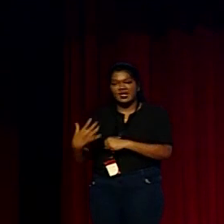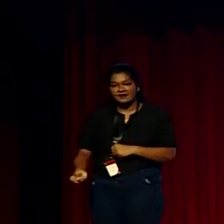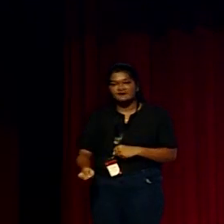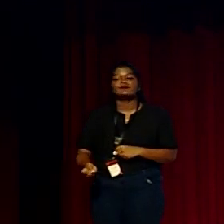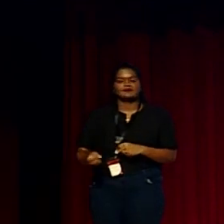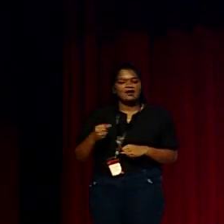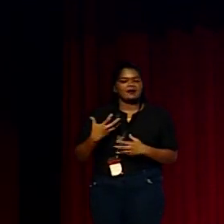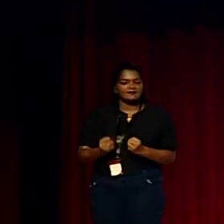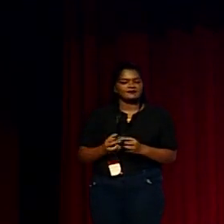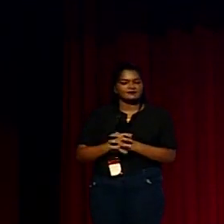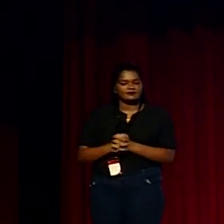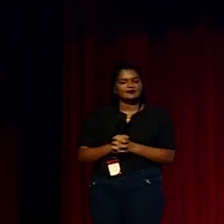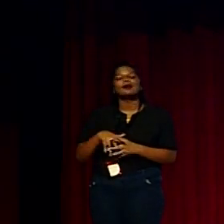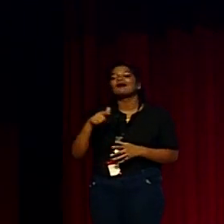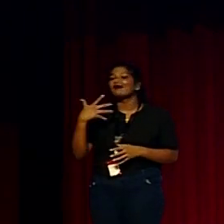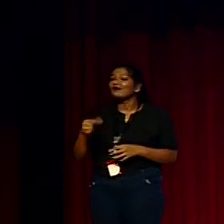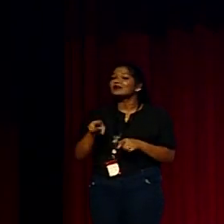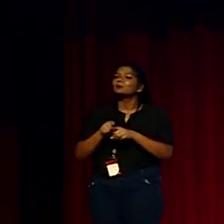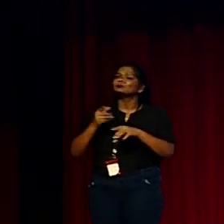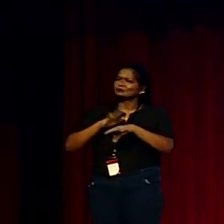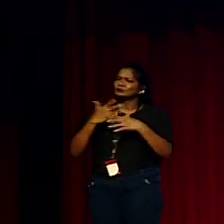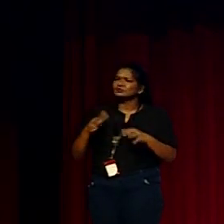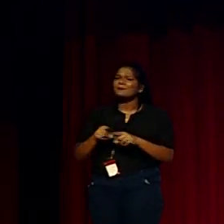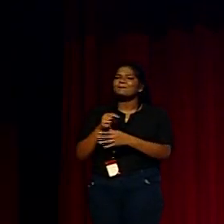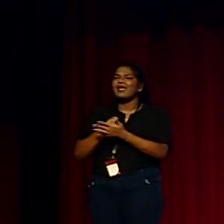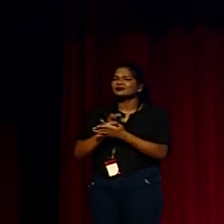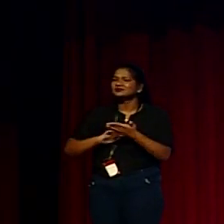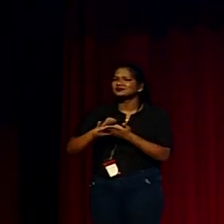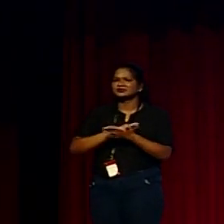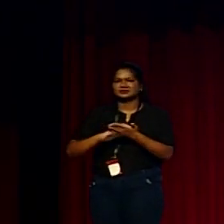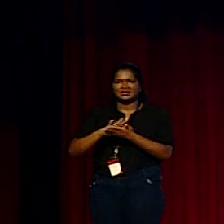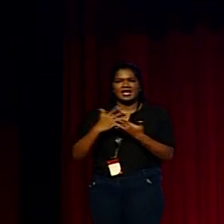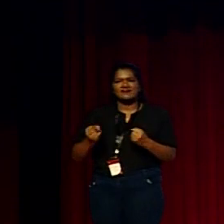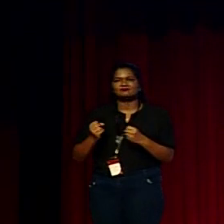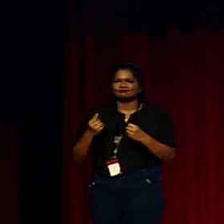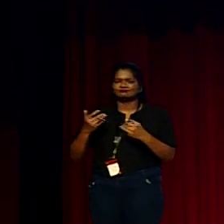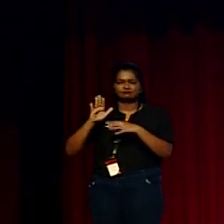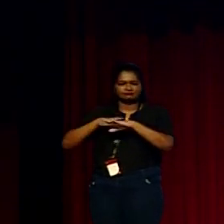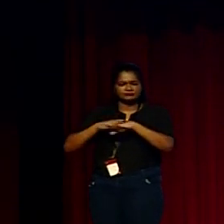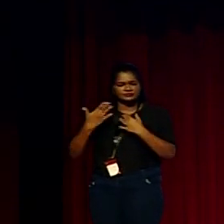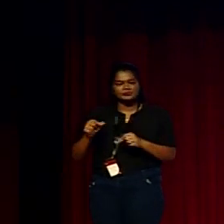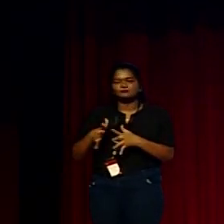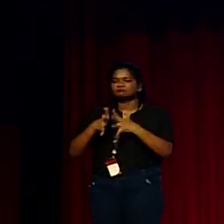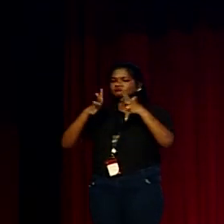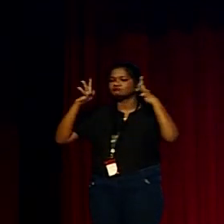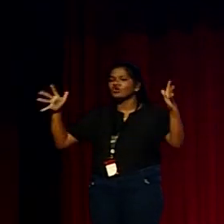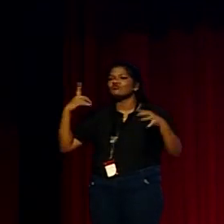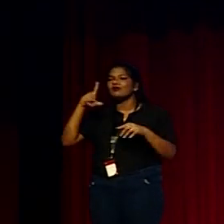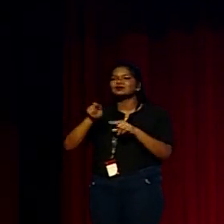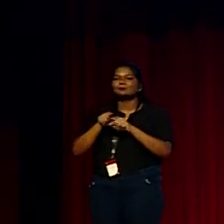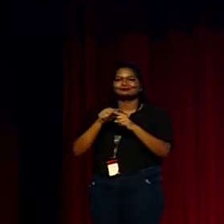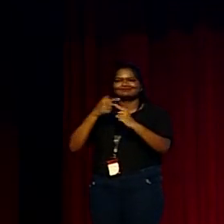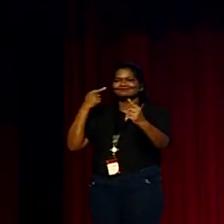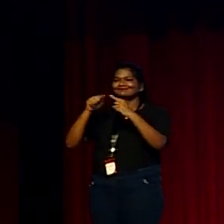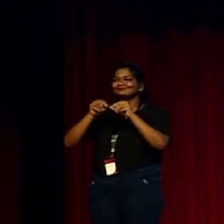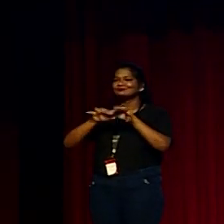active electrodes. So then some basic signal processing parts has been performed for enhancing the signal quality and